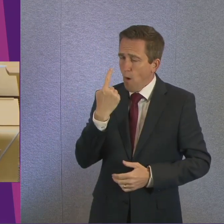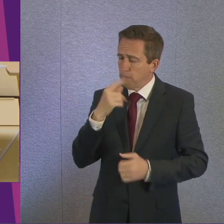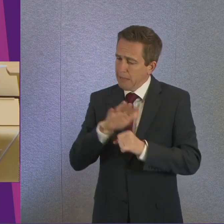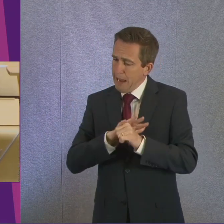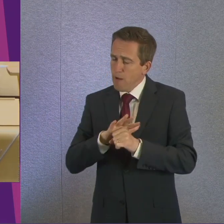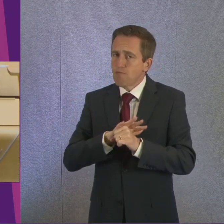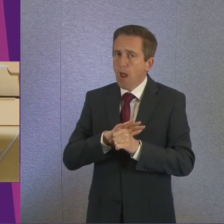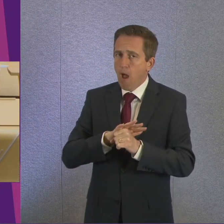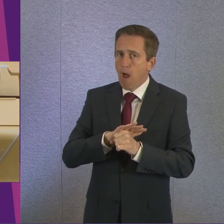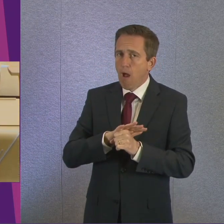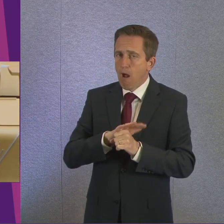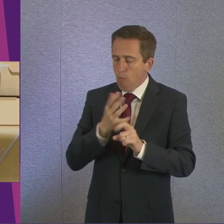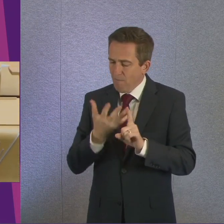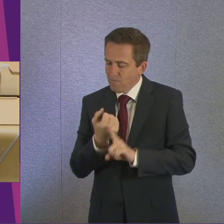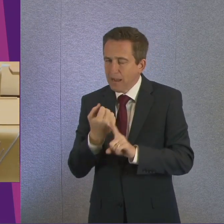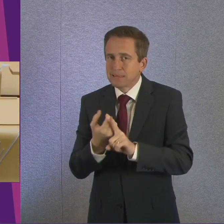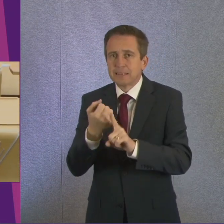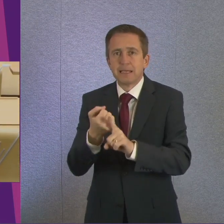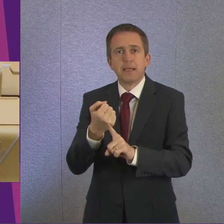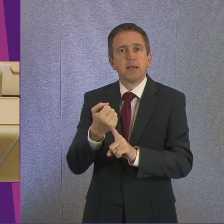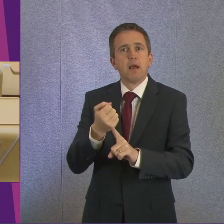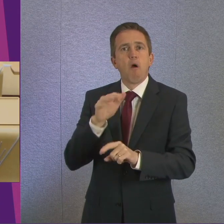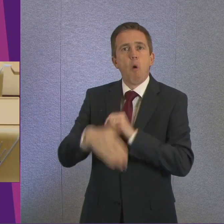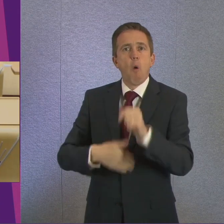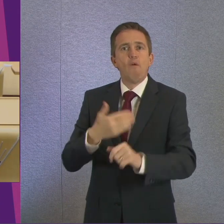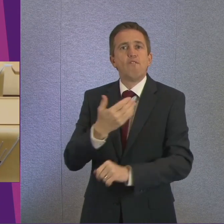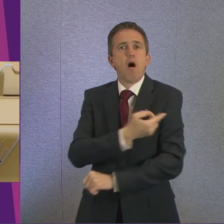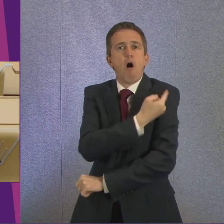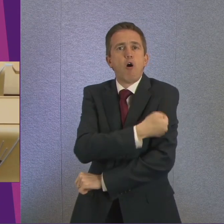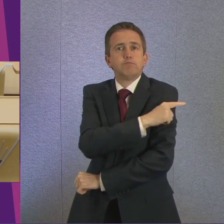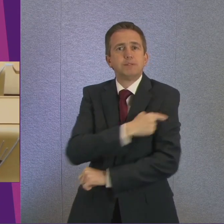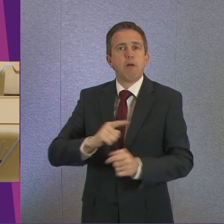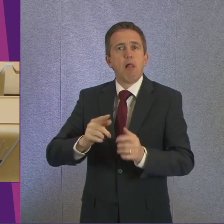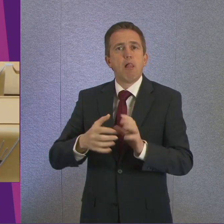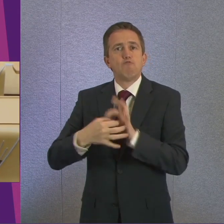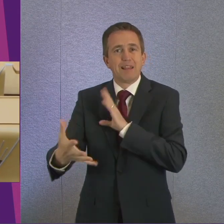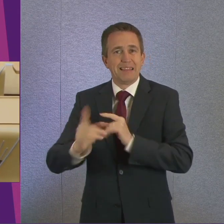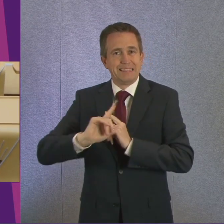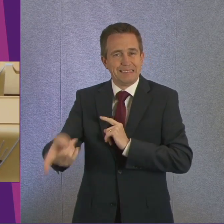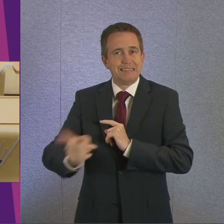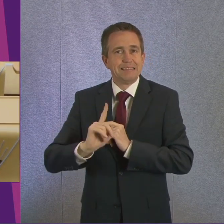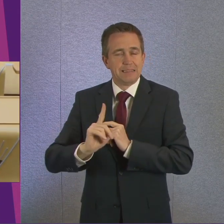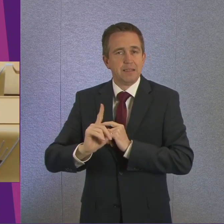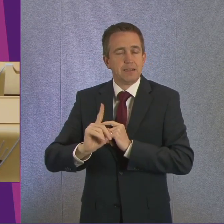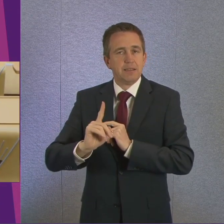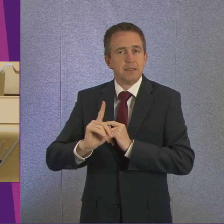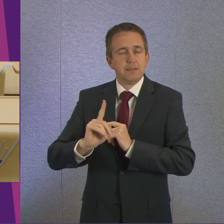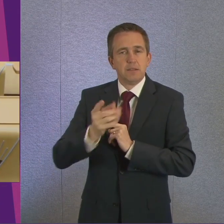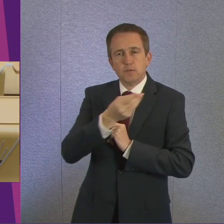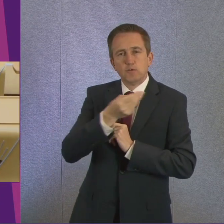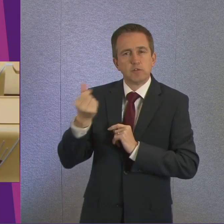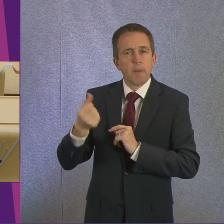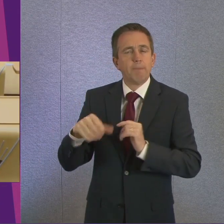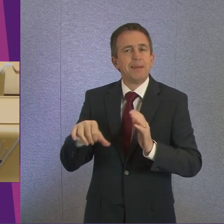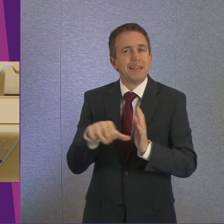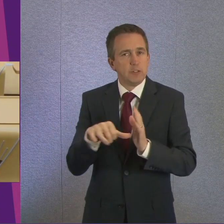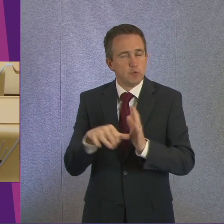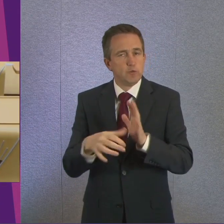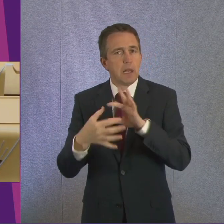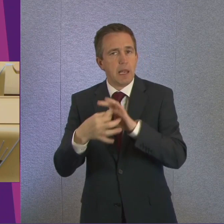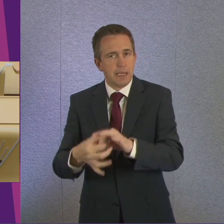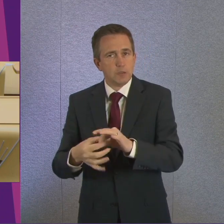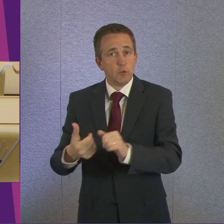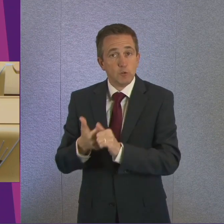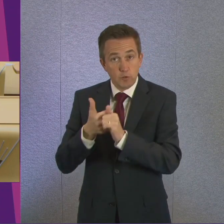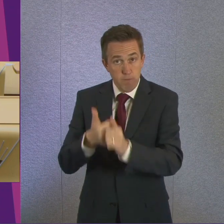revealed as we work so hard for delayed discharge, it has been a significant achievement, is that there are particular issues around support